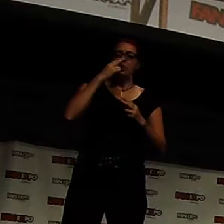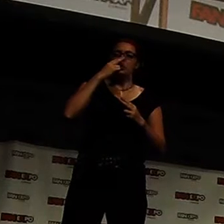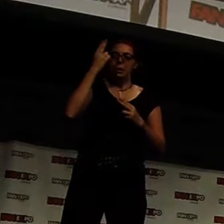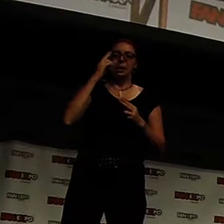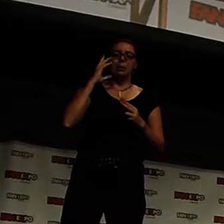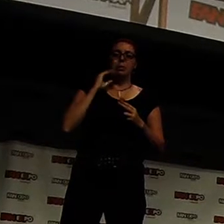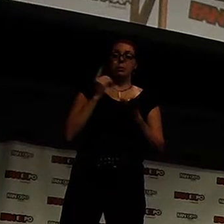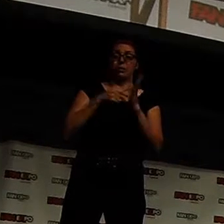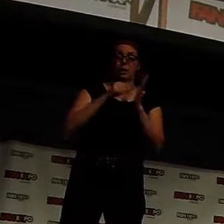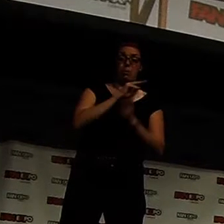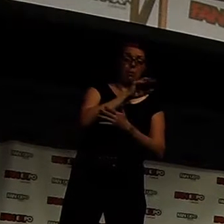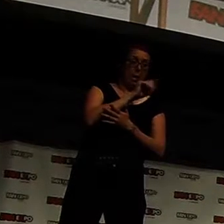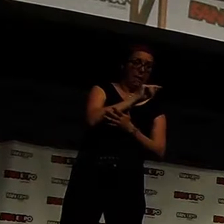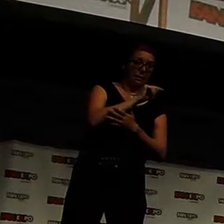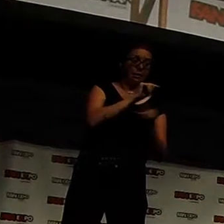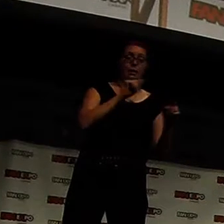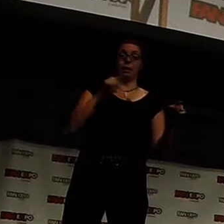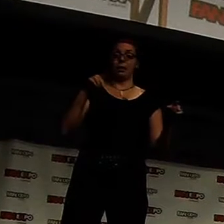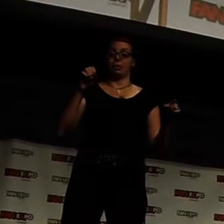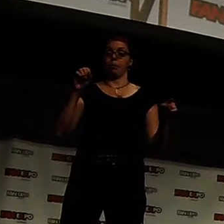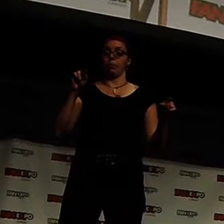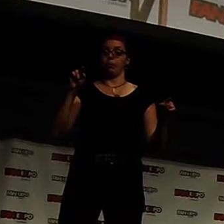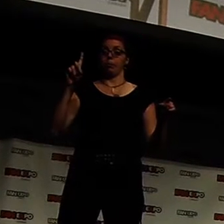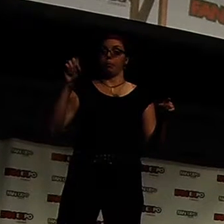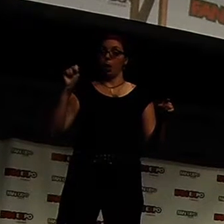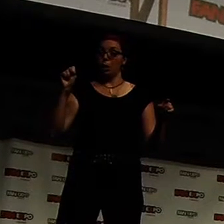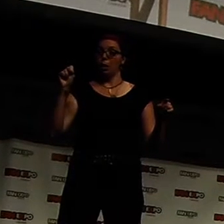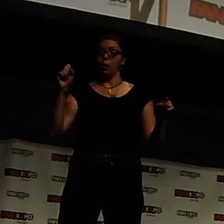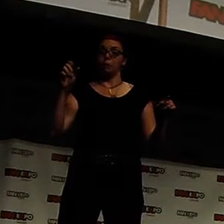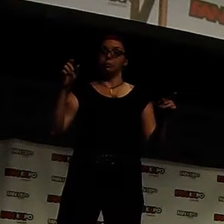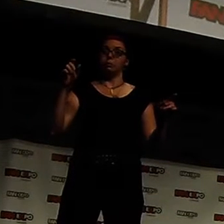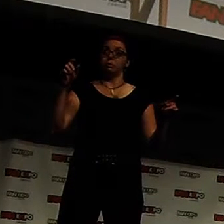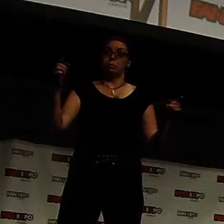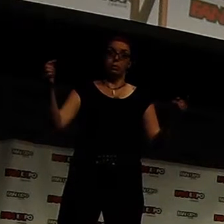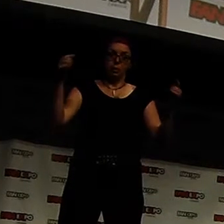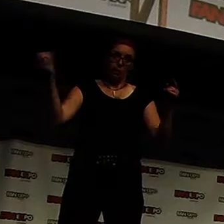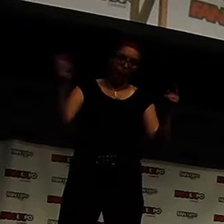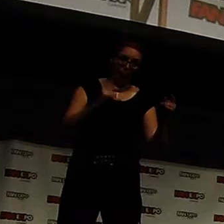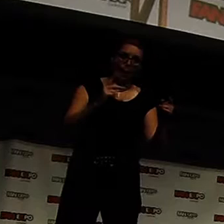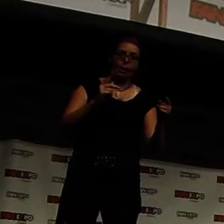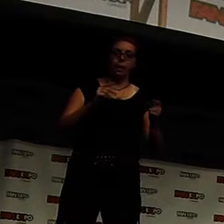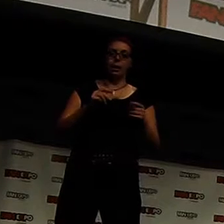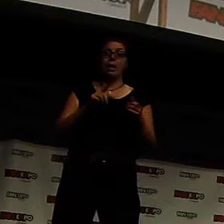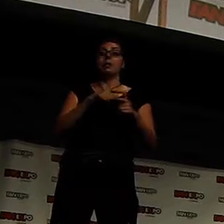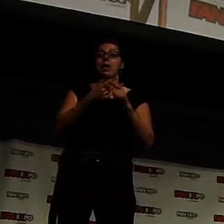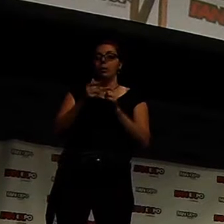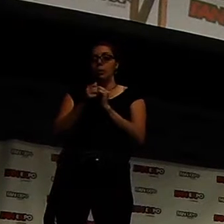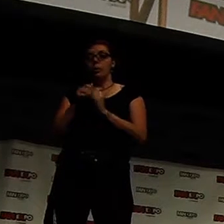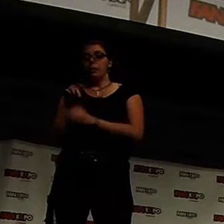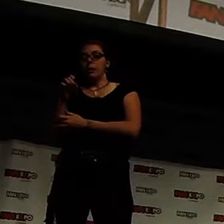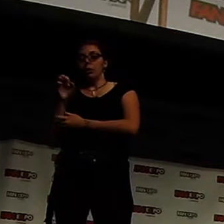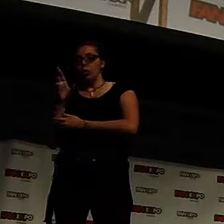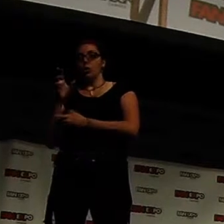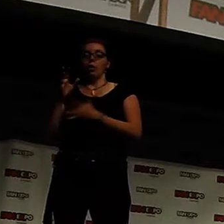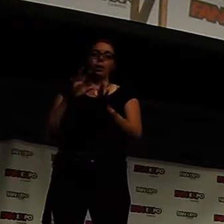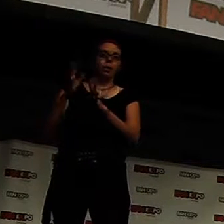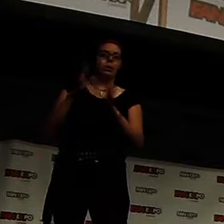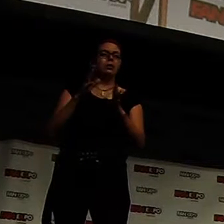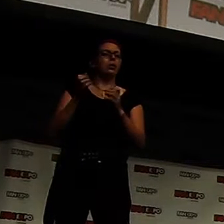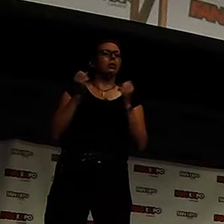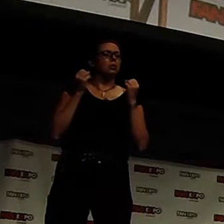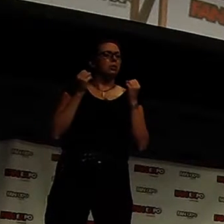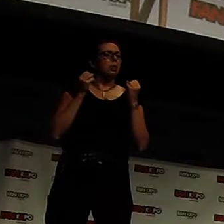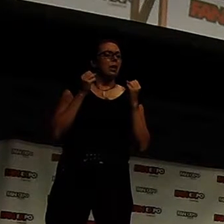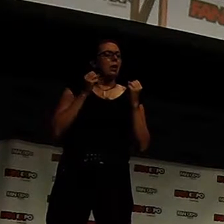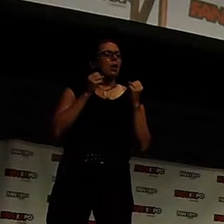Matt, and yeah. You got to travel the world with Peter. So along with that, what was kind of your most awe-inspiring moment, both, you know, with both